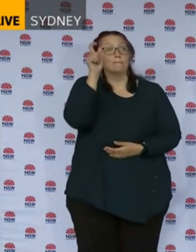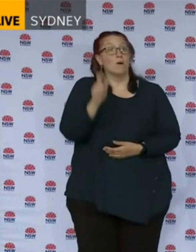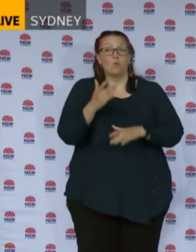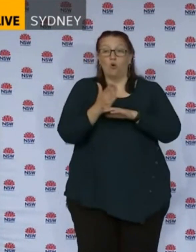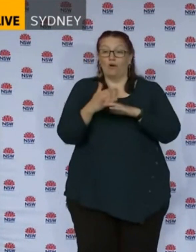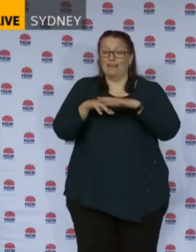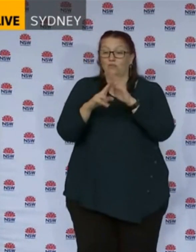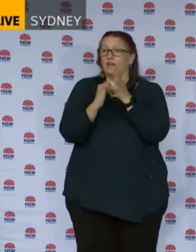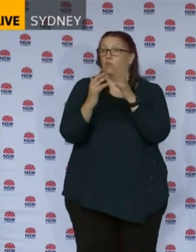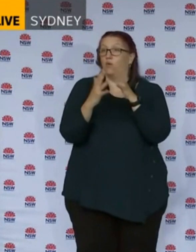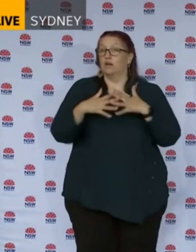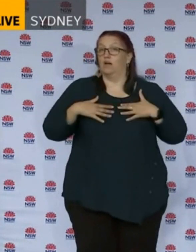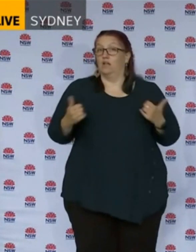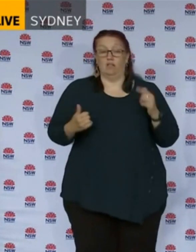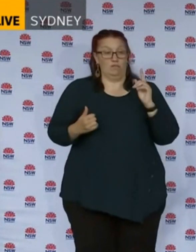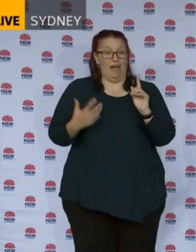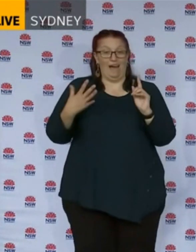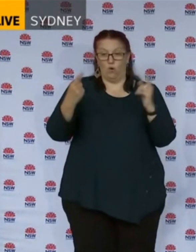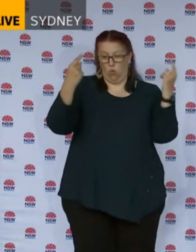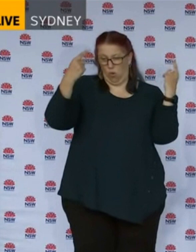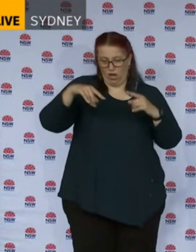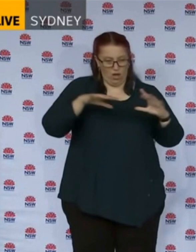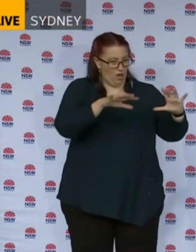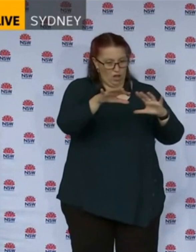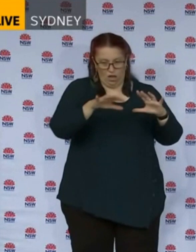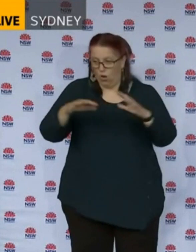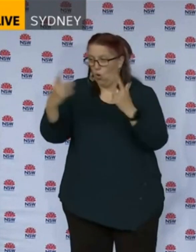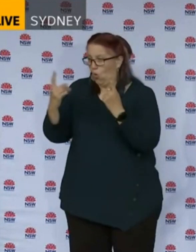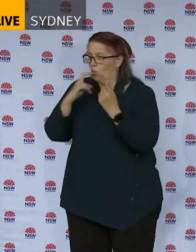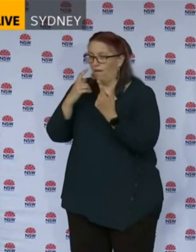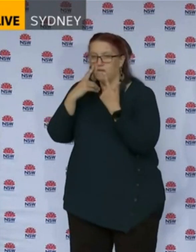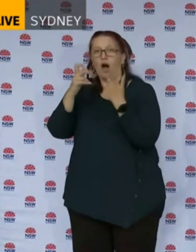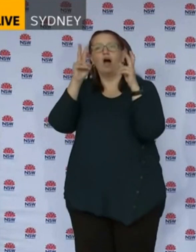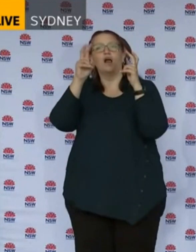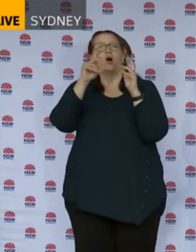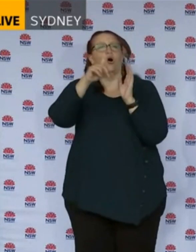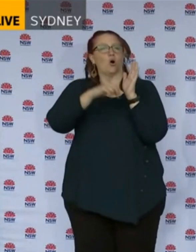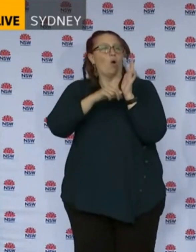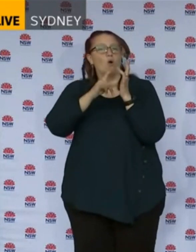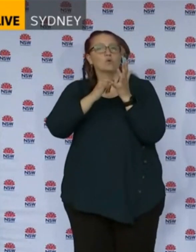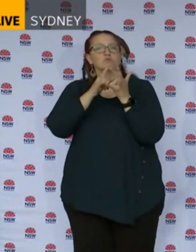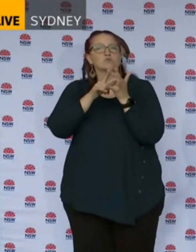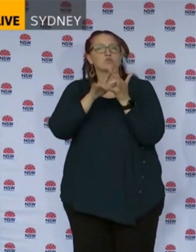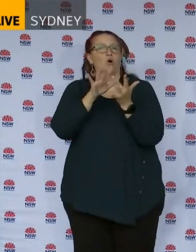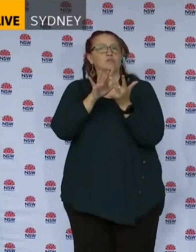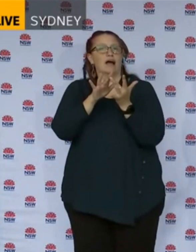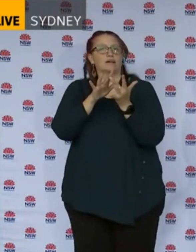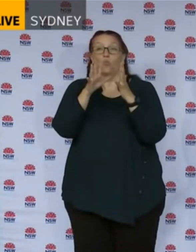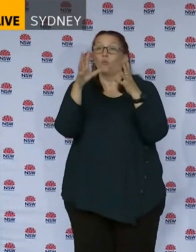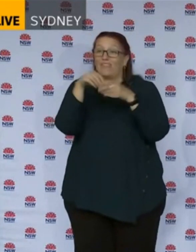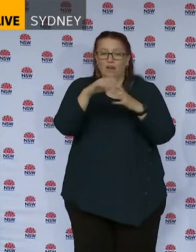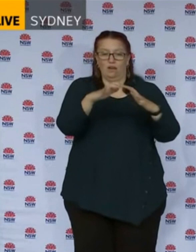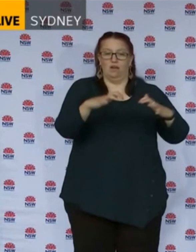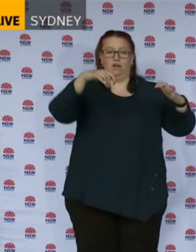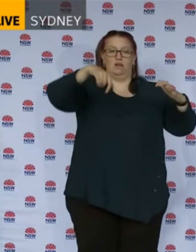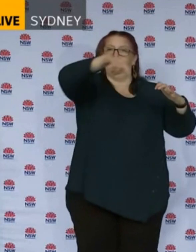with assistance the sort of map about which areas we were going to find as close contacts within the chamber. That